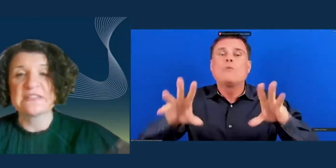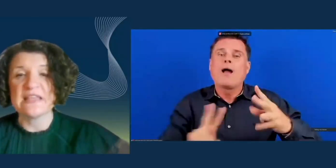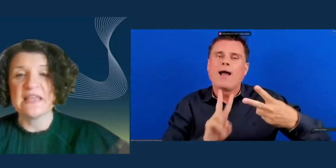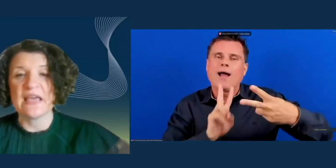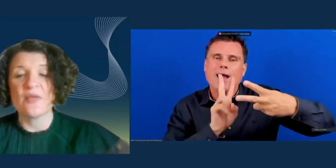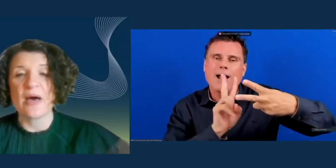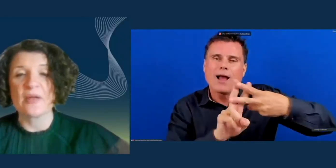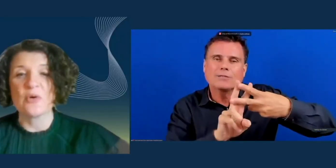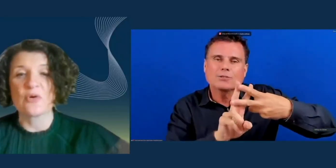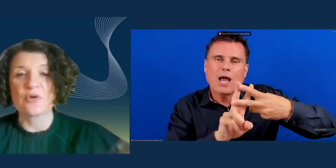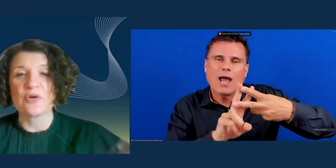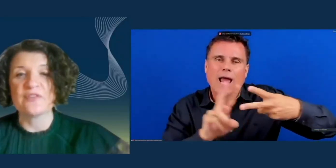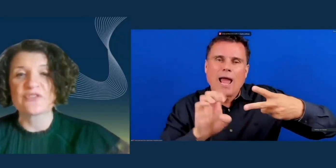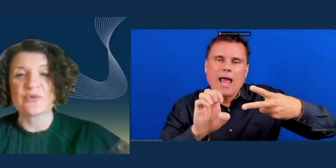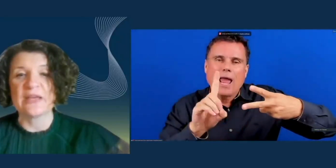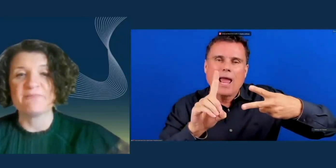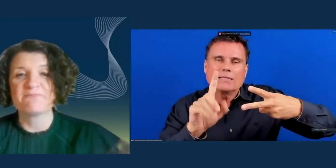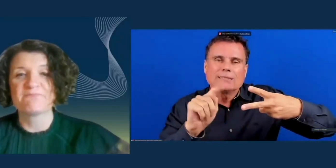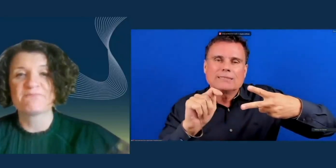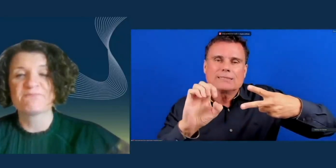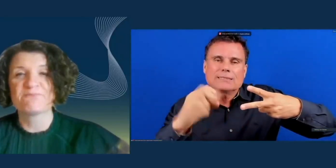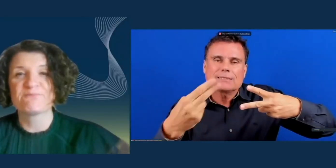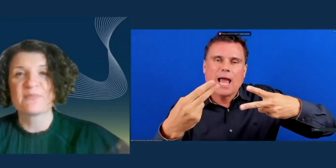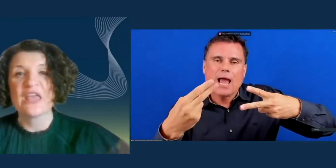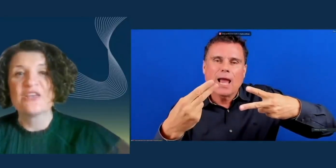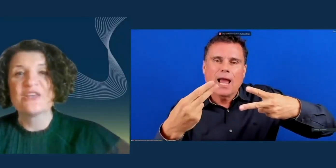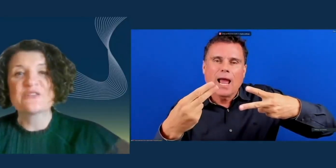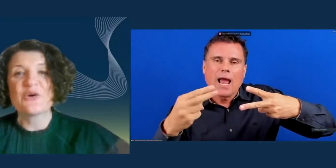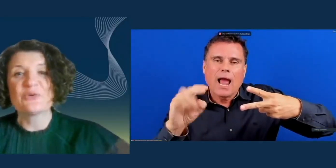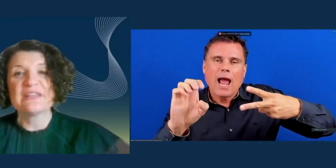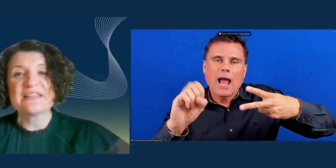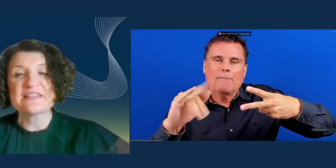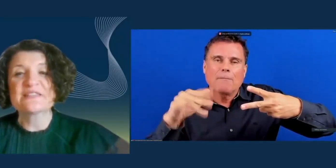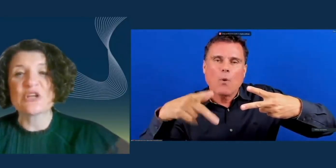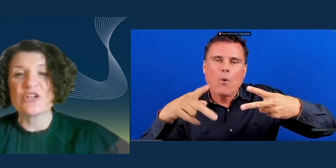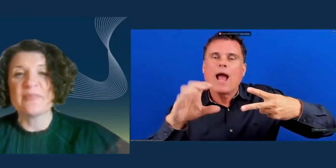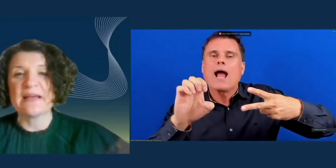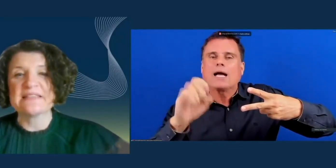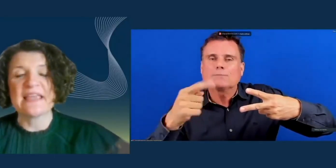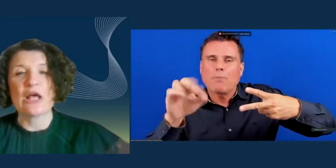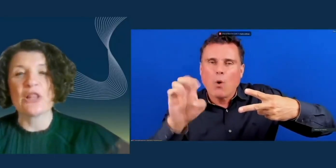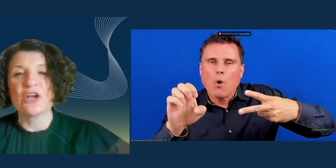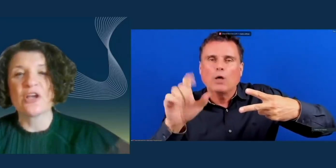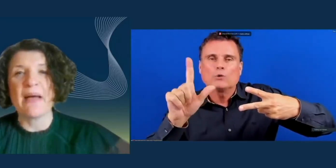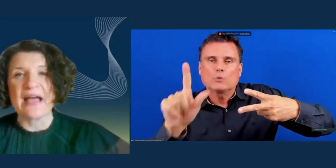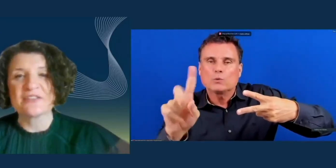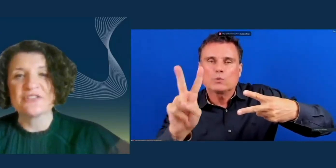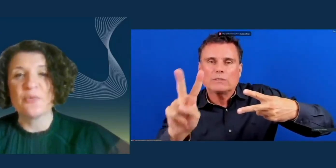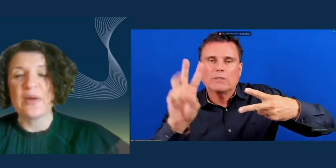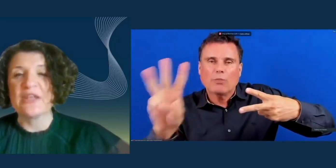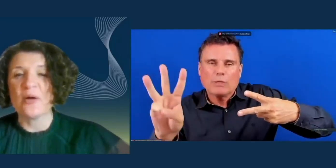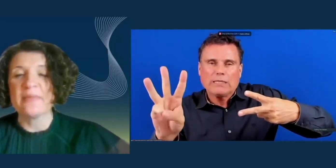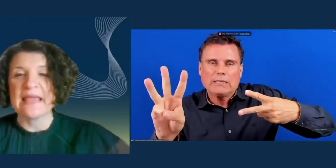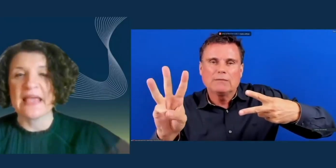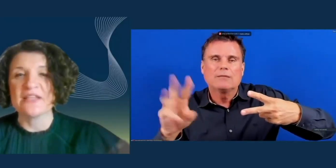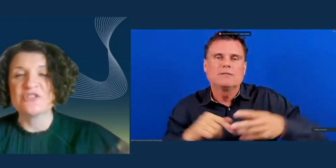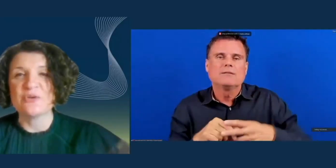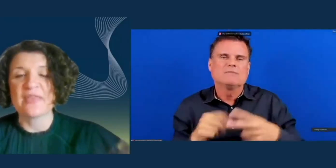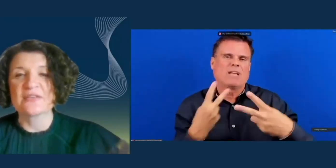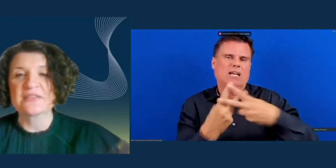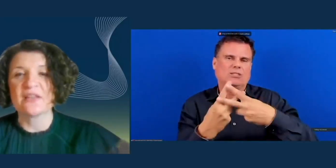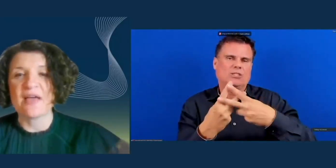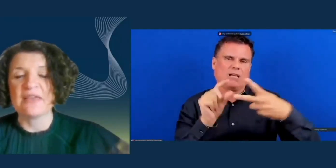you see in the bottom corner of your screen. So let's get started by taking a look back to when it all began